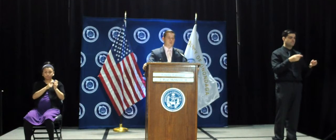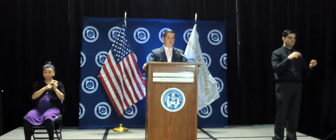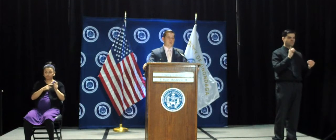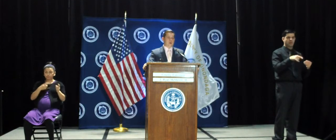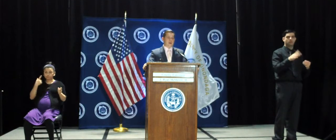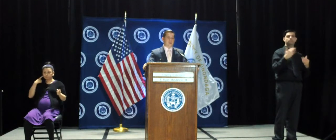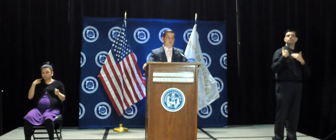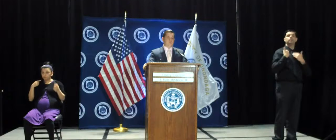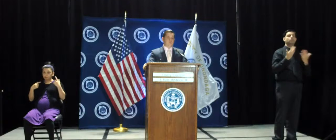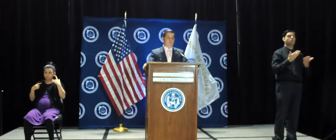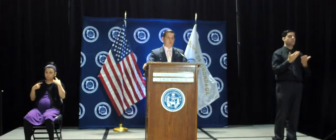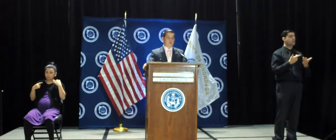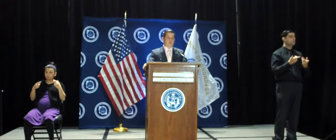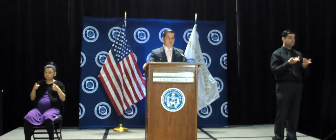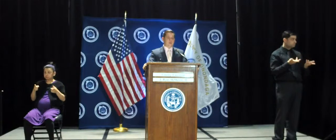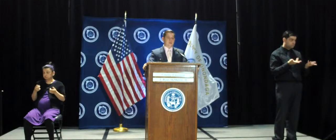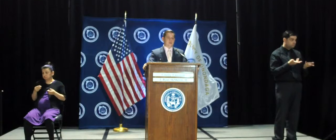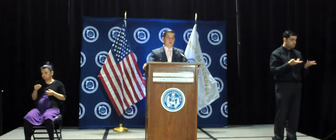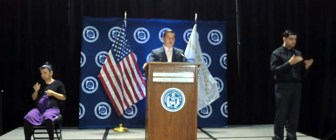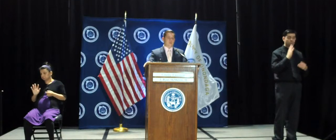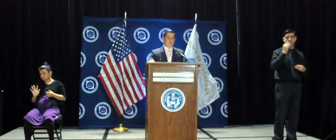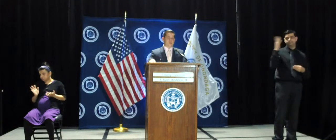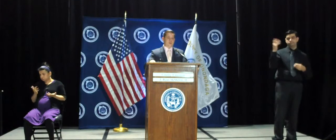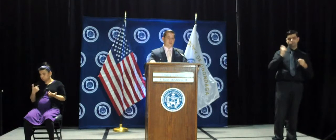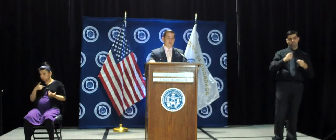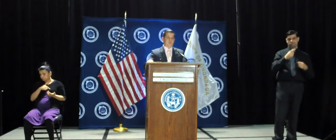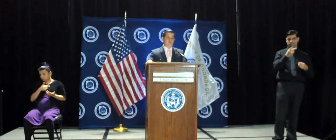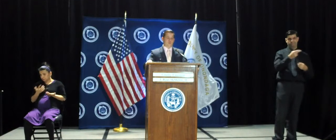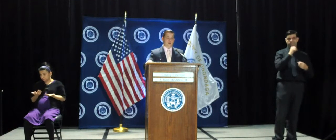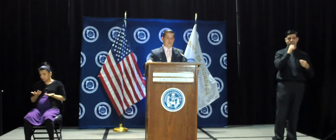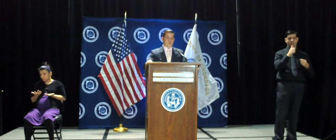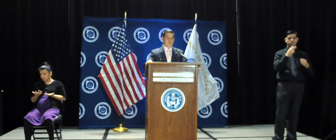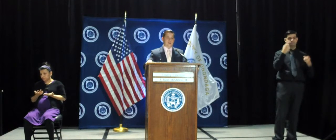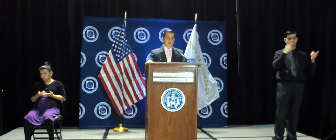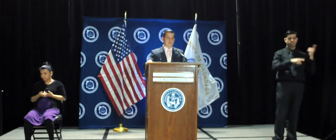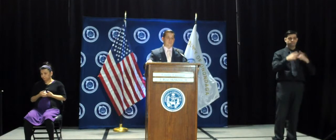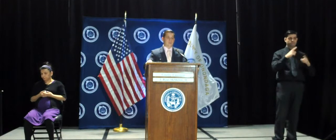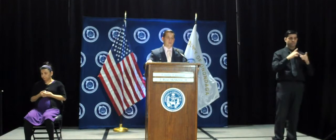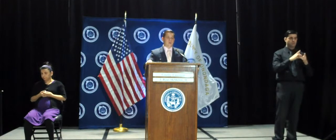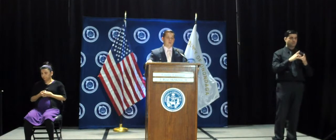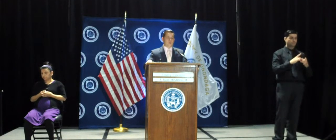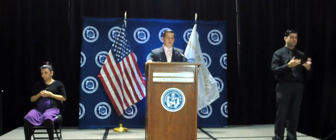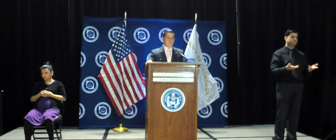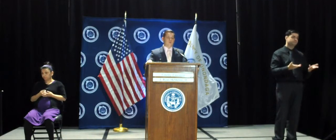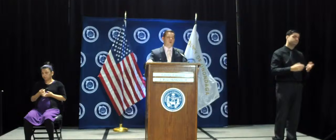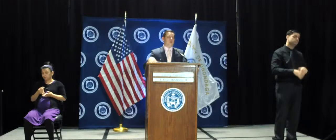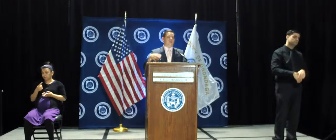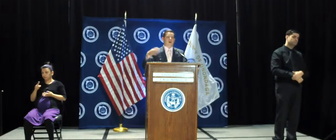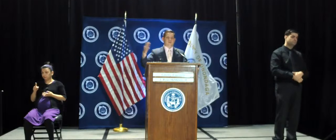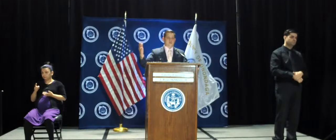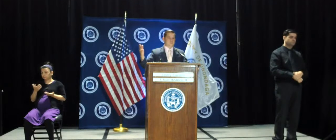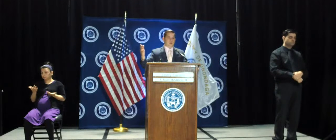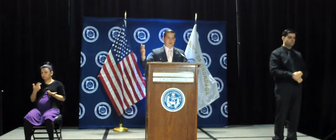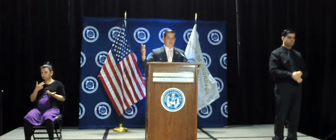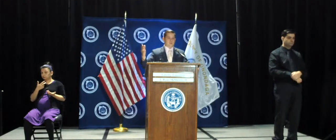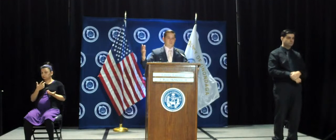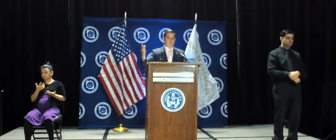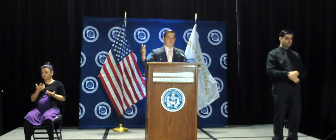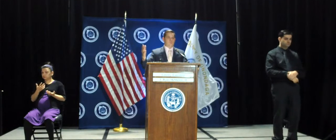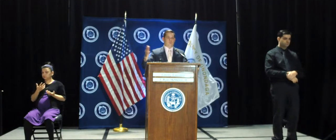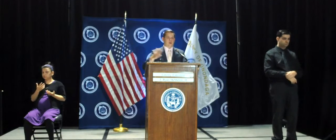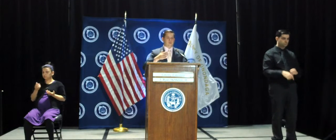to do really the number one thing that we've wanted the whole time was we've already lost this